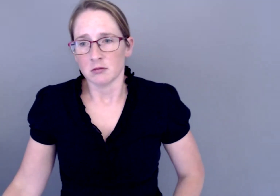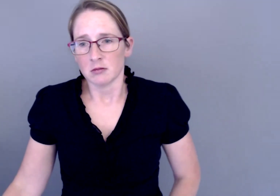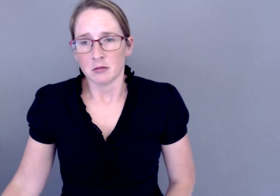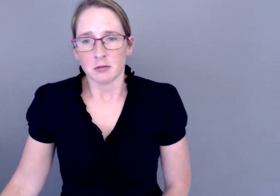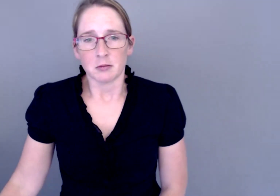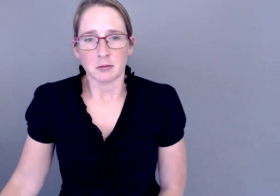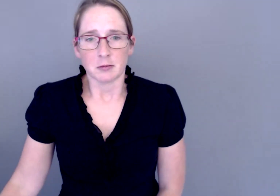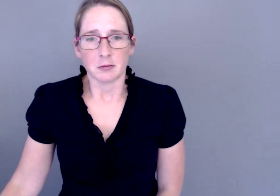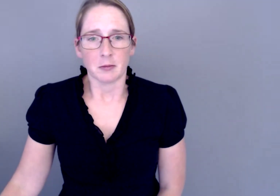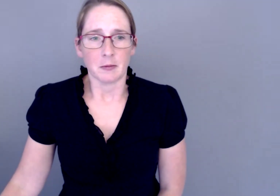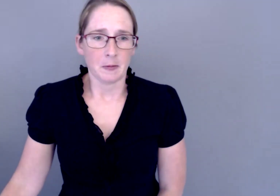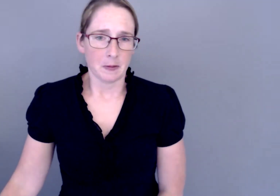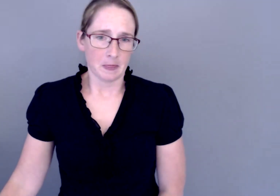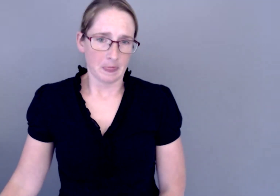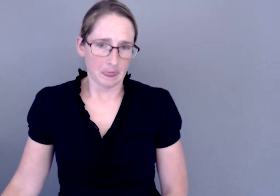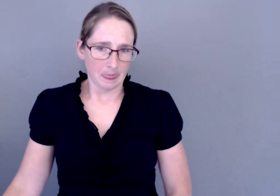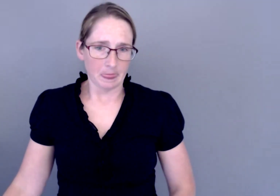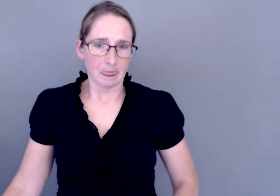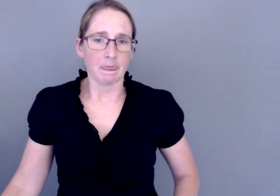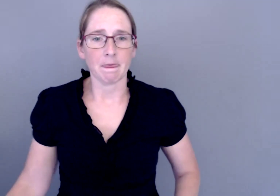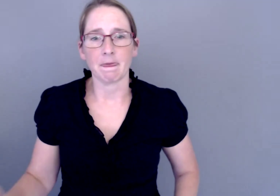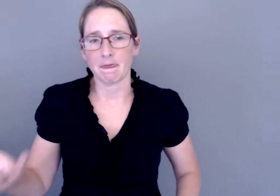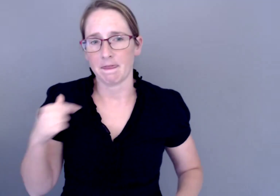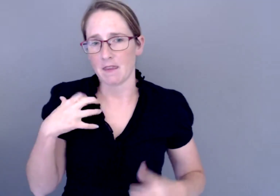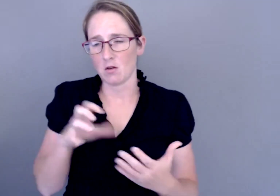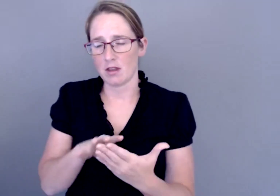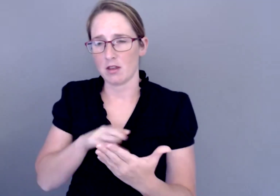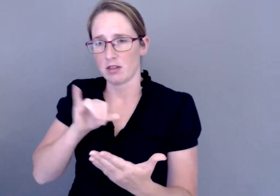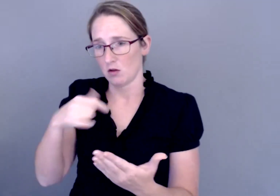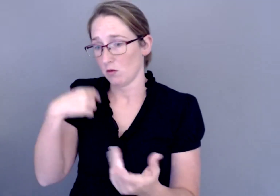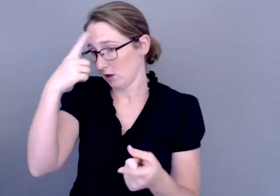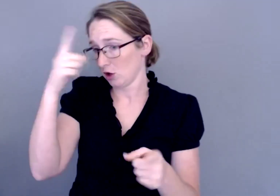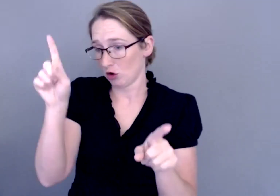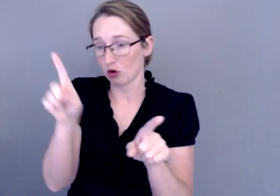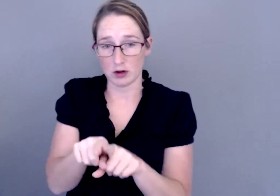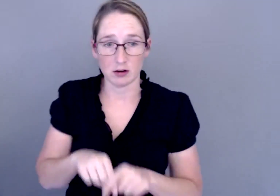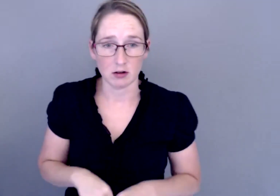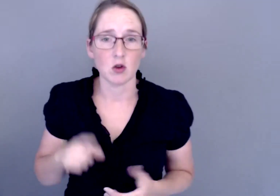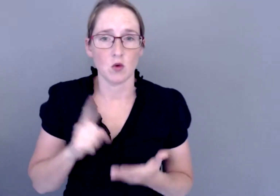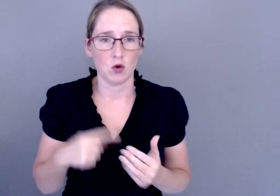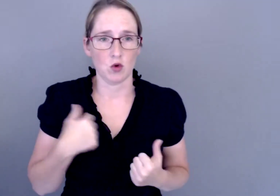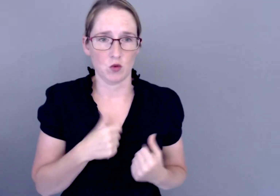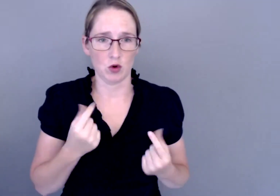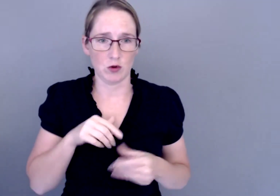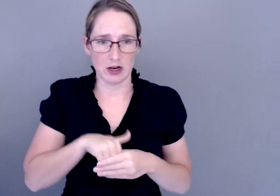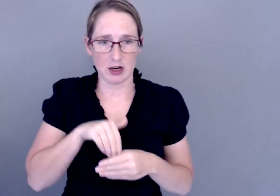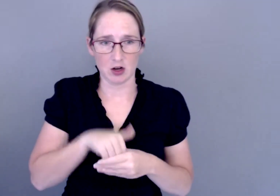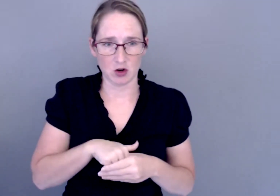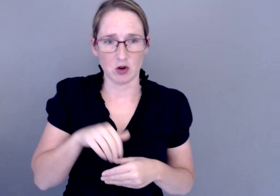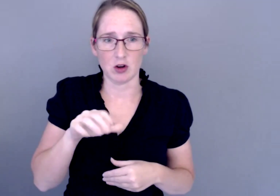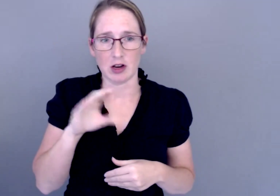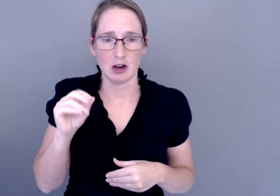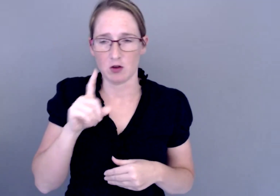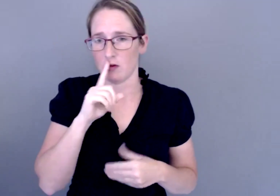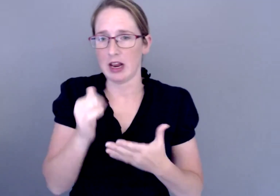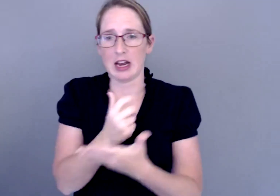I want to echo that. And we agree with you. What we're doing internally, and Maria, feel free to lift up anything